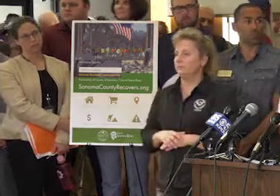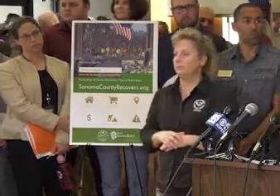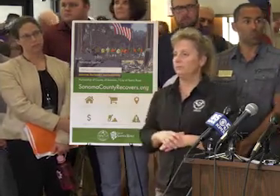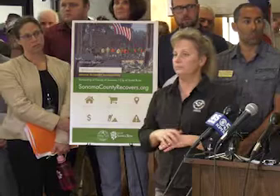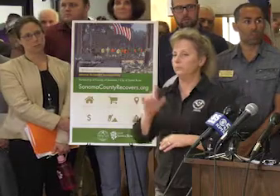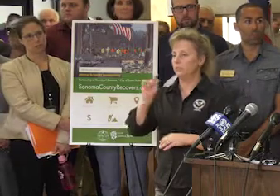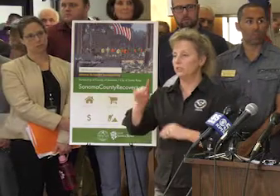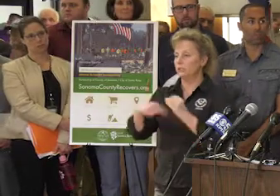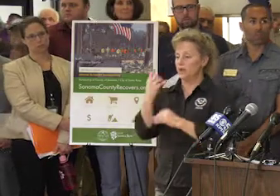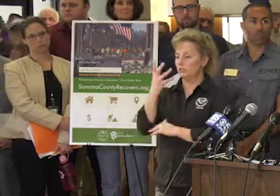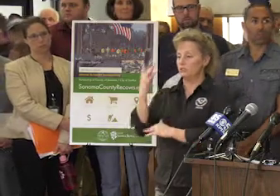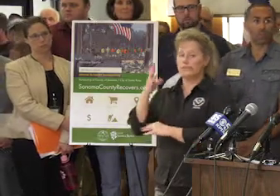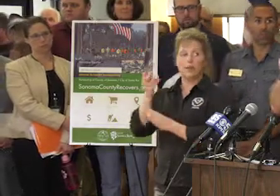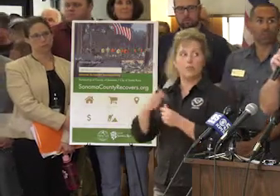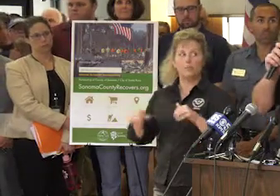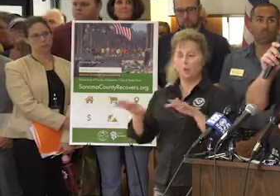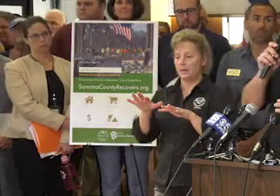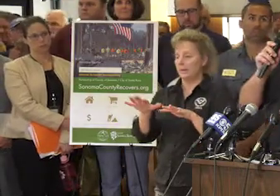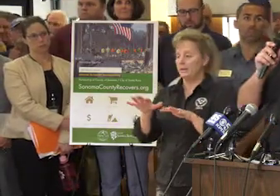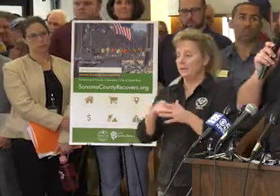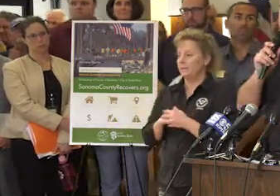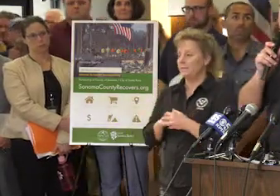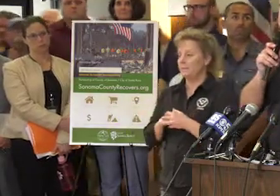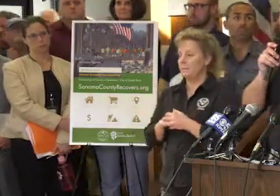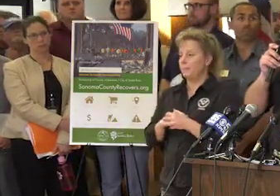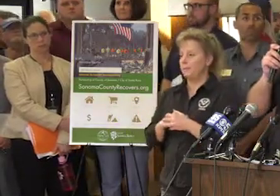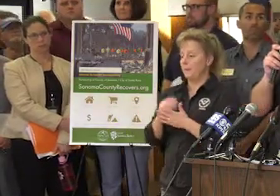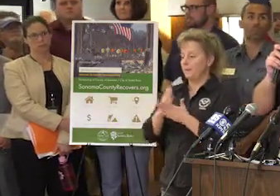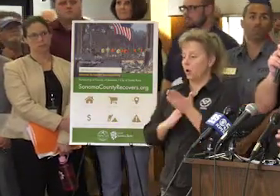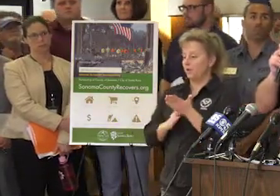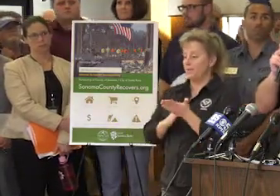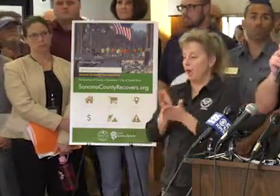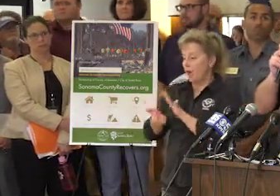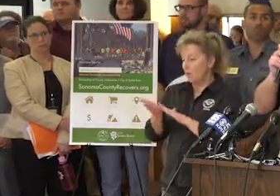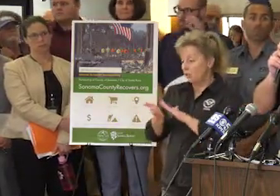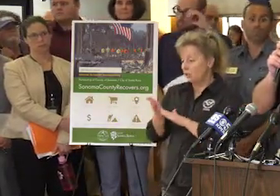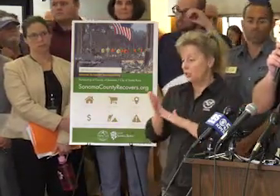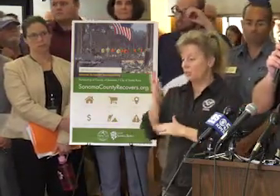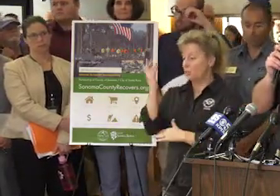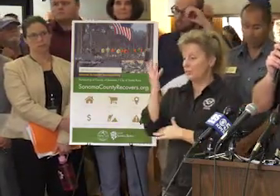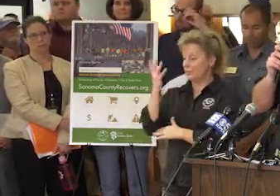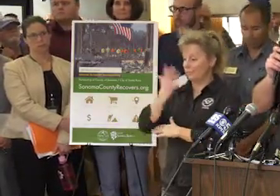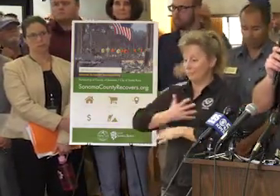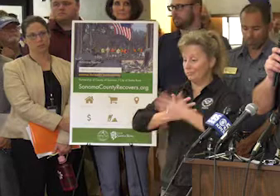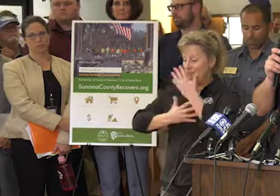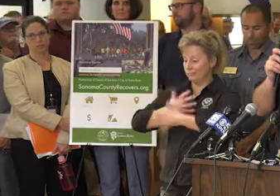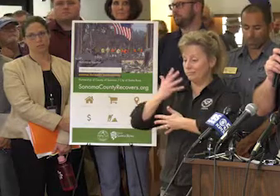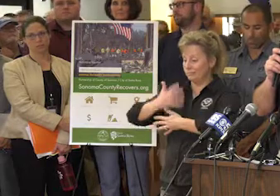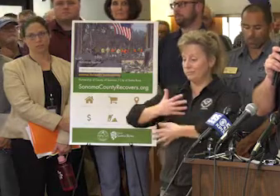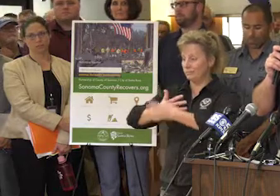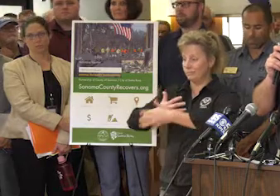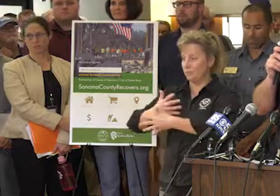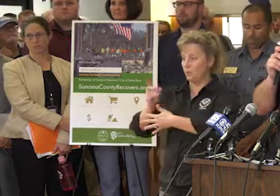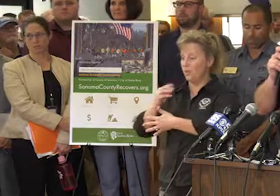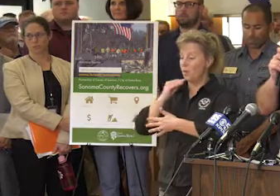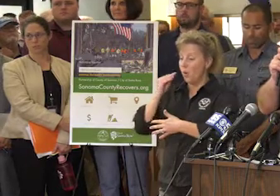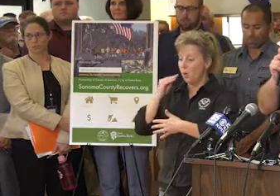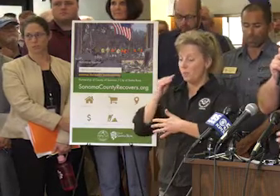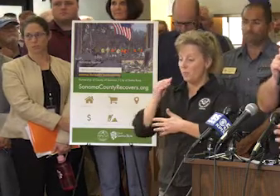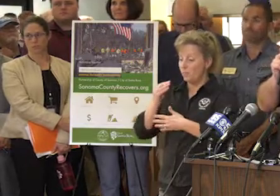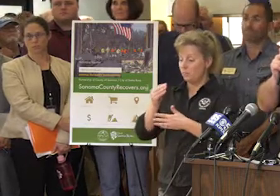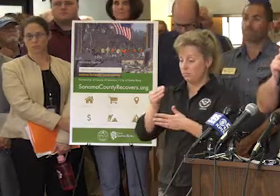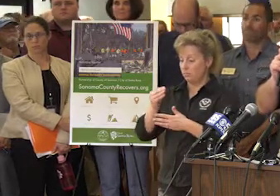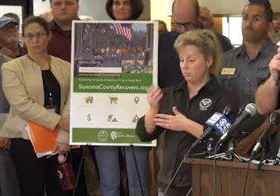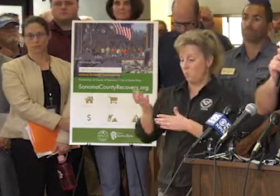your question about trees on the property, as part of the operation, if there's trees that are impeding the footprint of where the home was